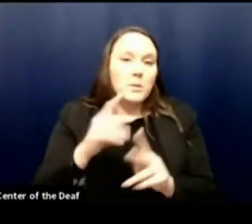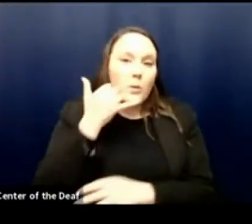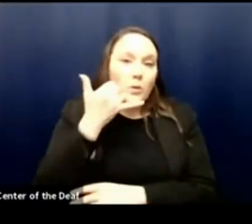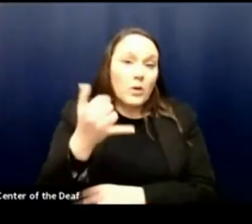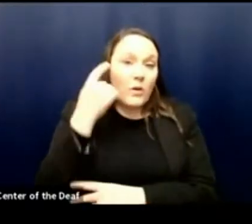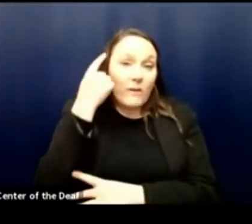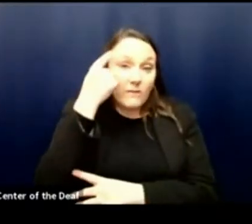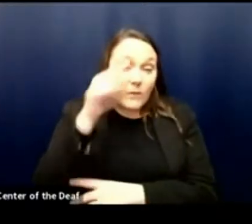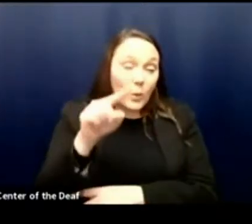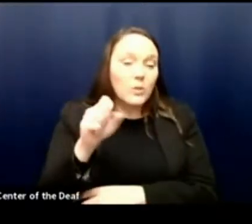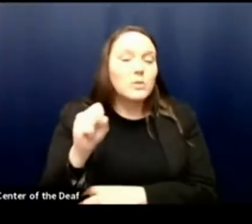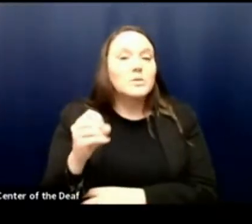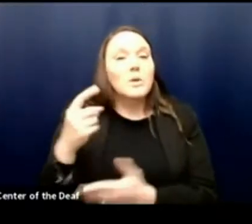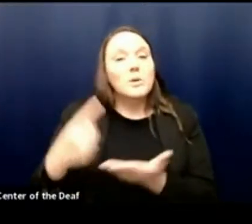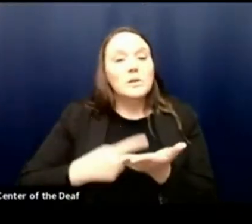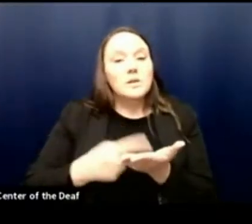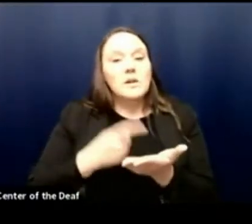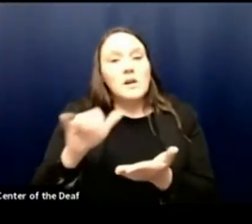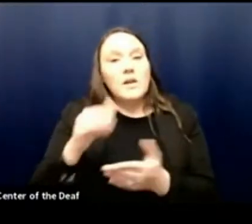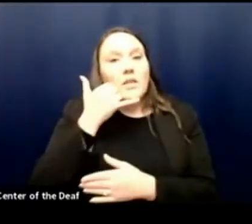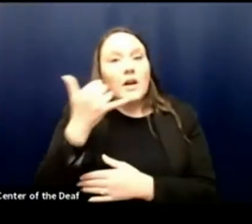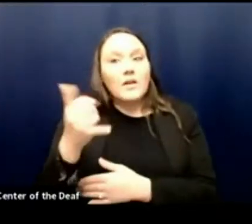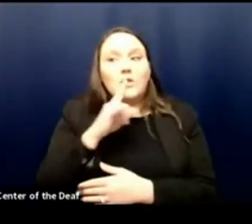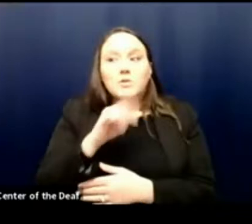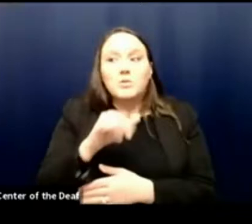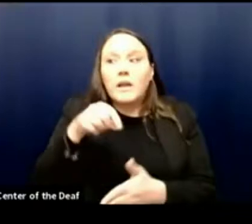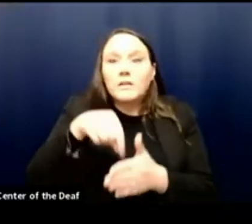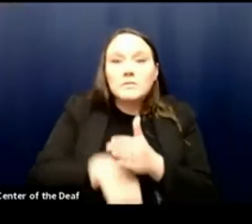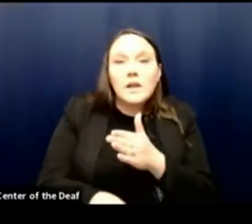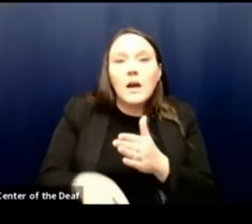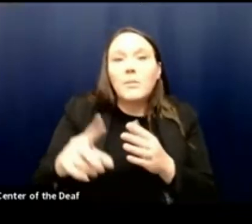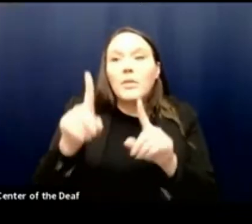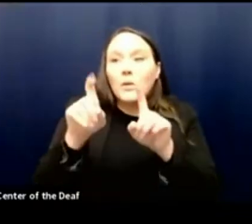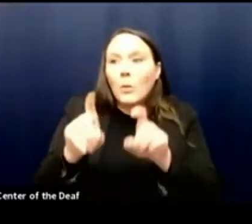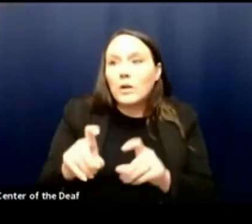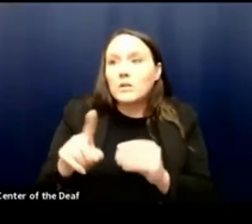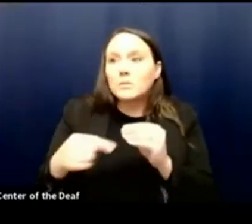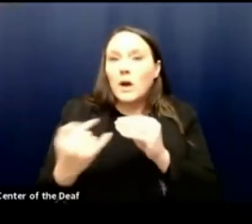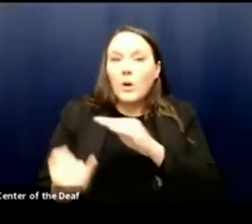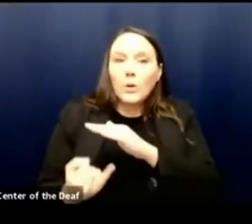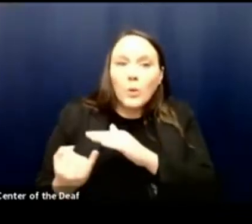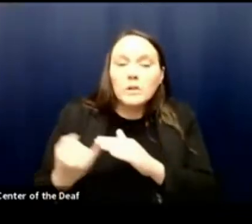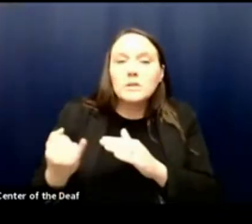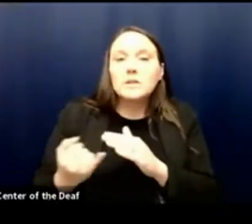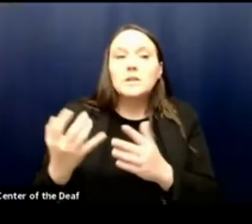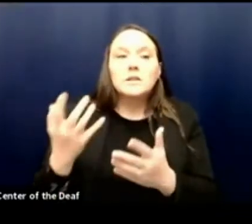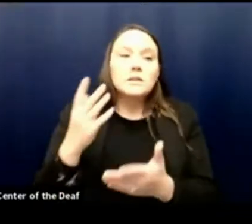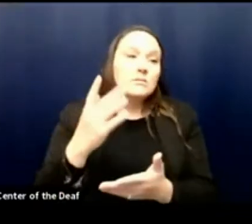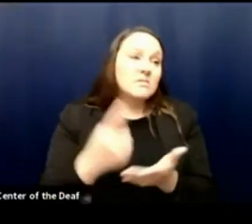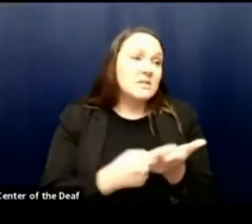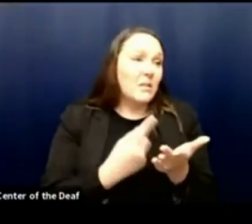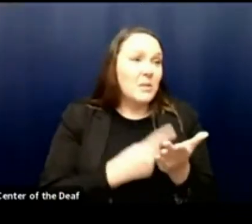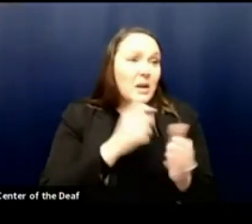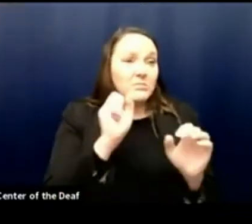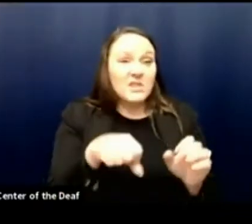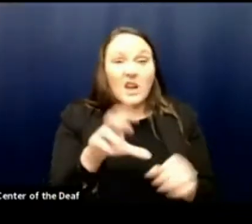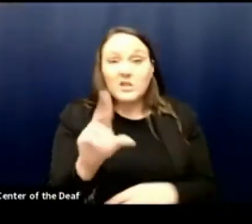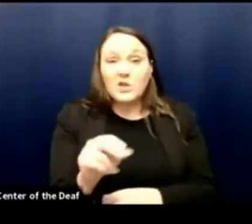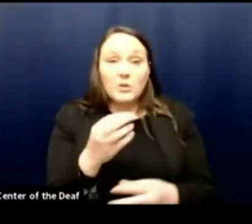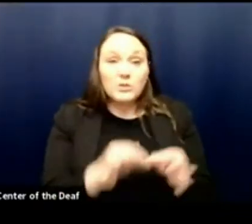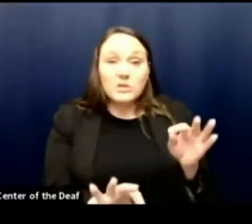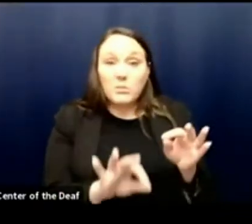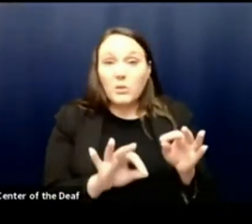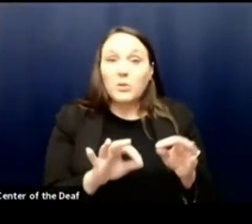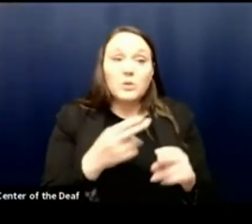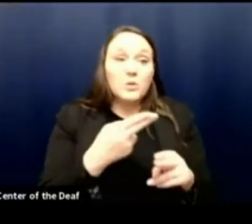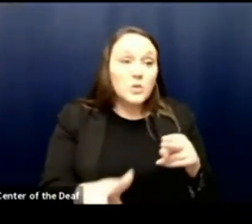And so sometimes those calls are really in-depth questions about quarantine and isolation guidelines. Some of those are yes/no questions about vaccination appointments. So that just can